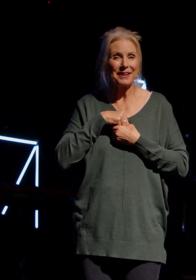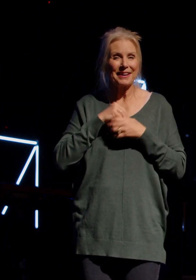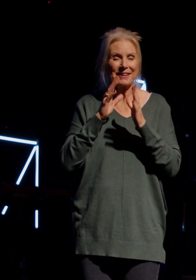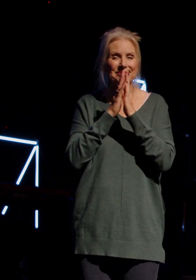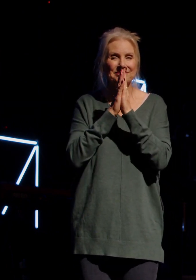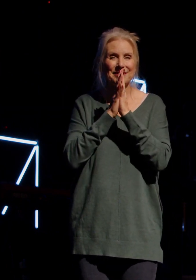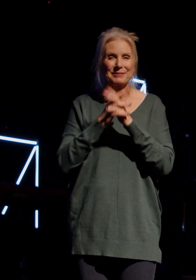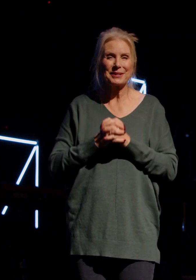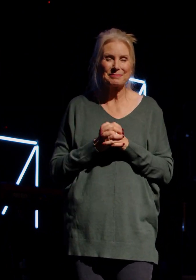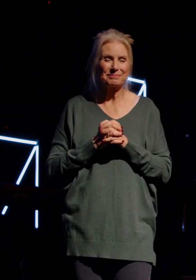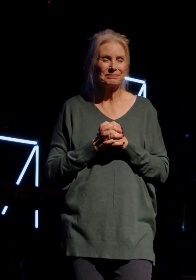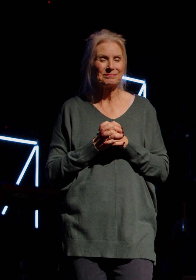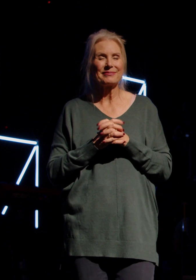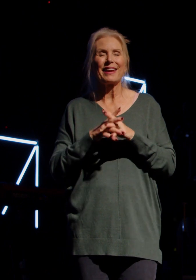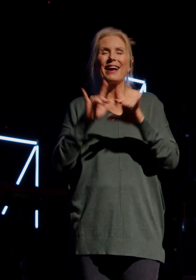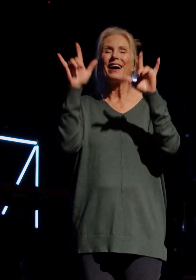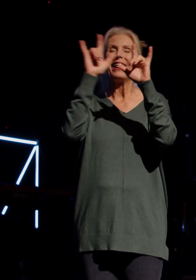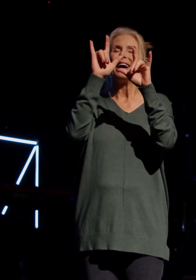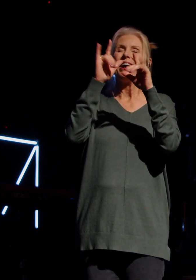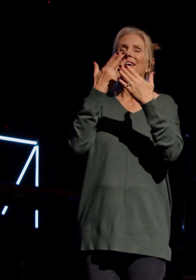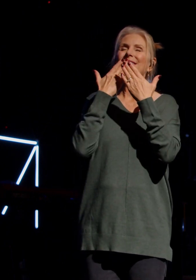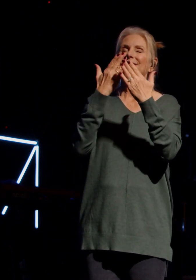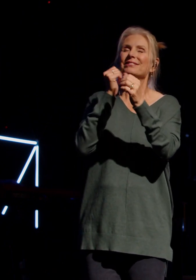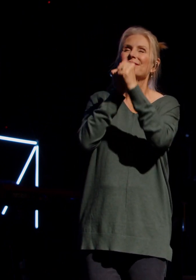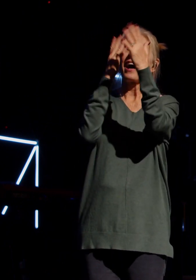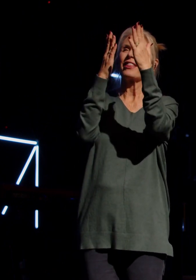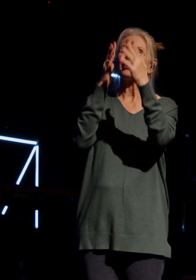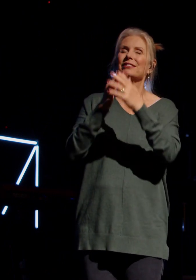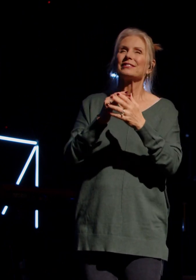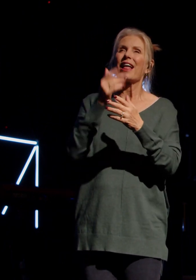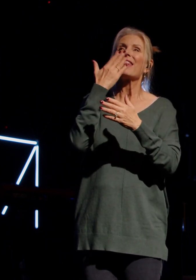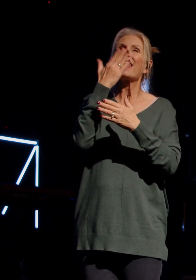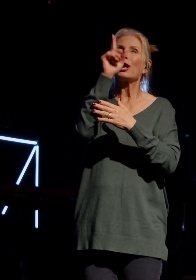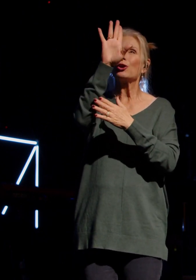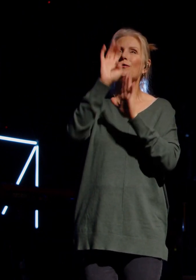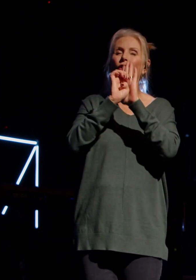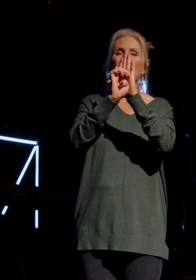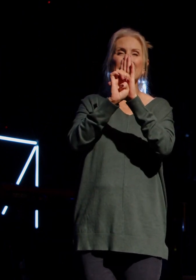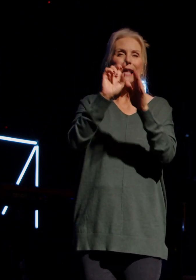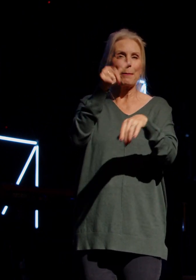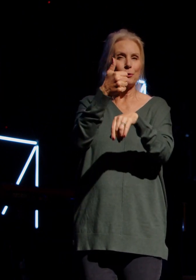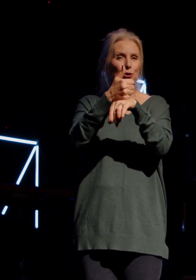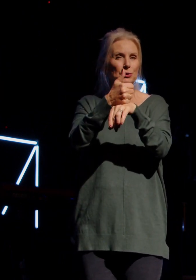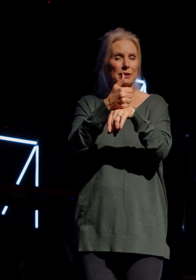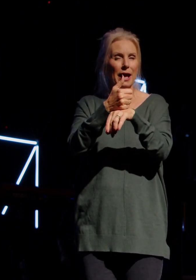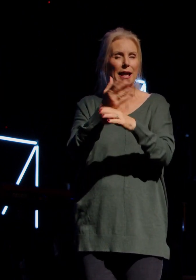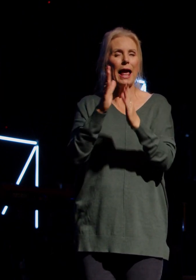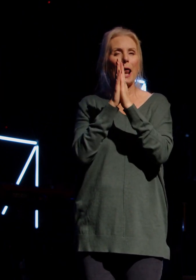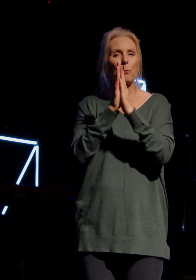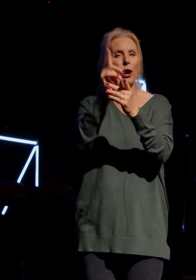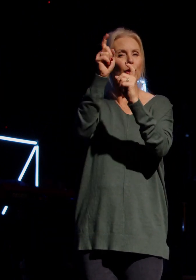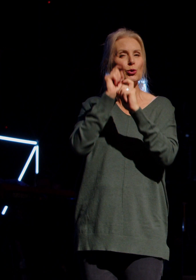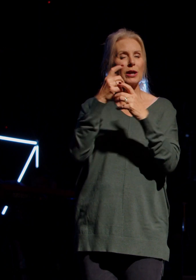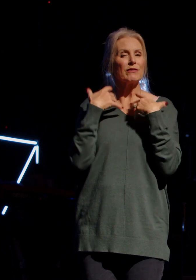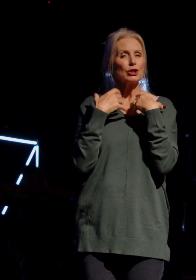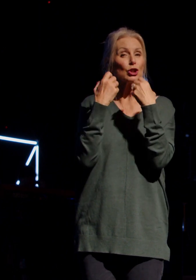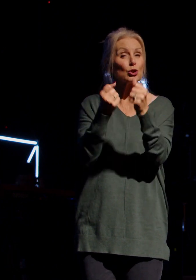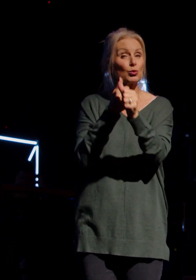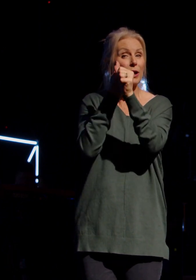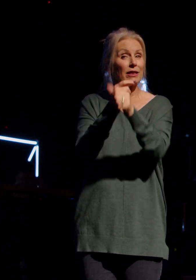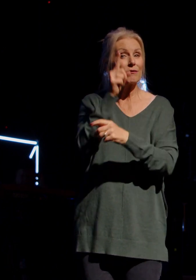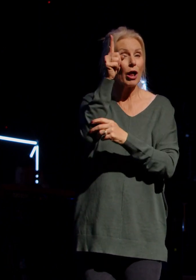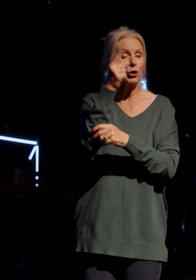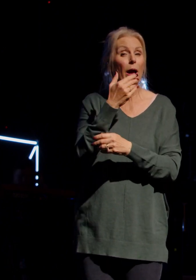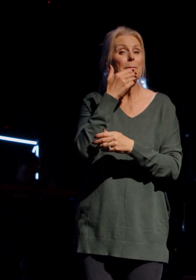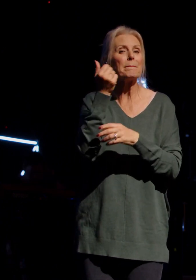We love you. We thank you for the example that you set for each and every single one of us. And I pray, Lord, that you give us the strength to follow you as